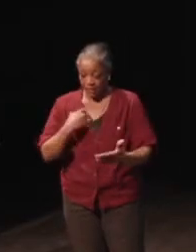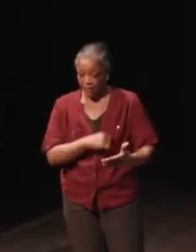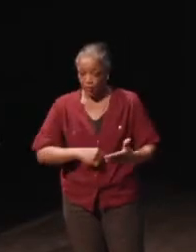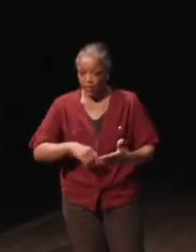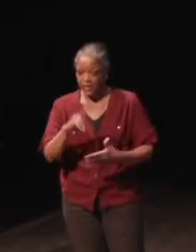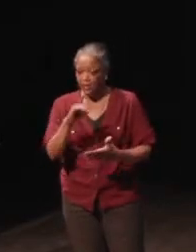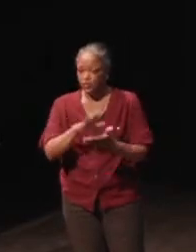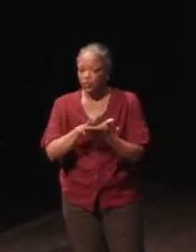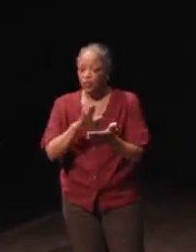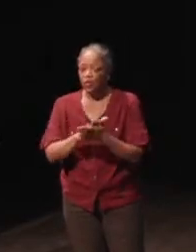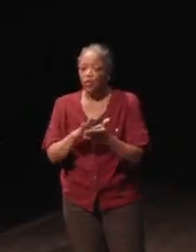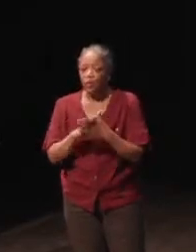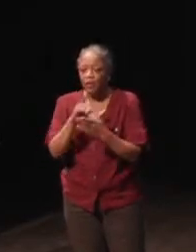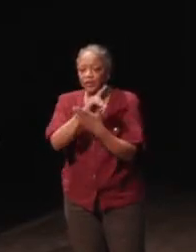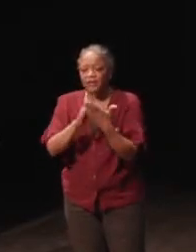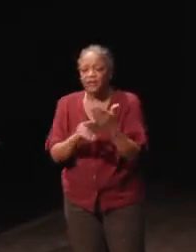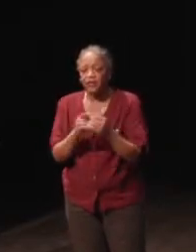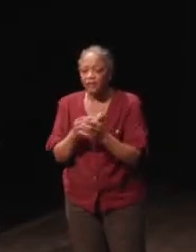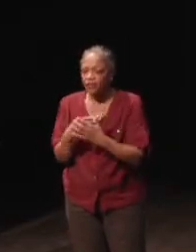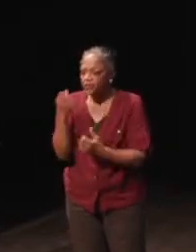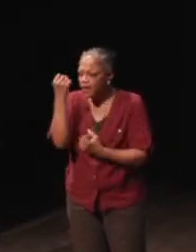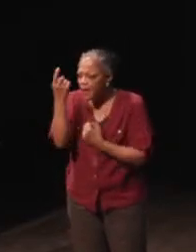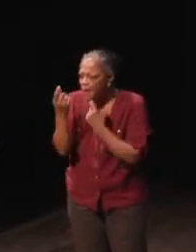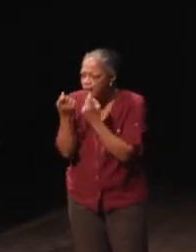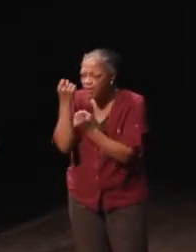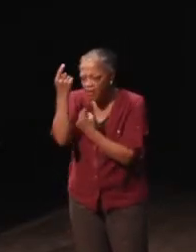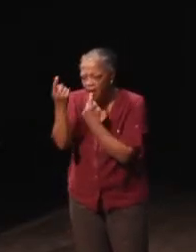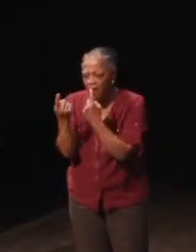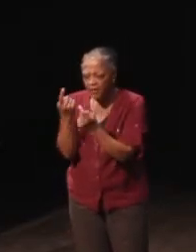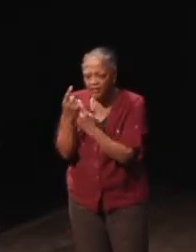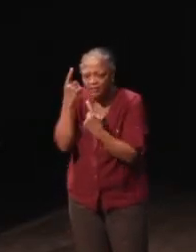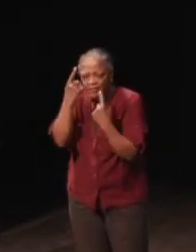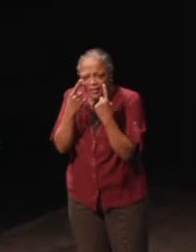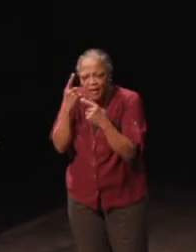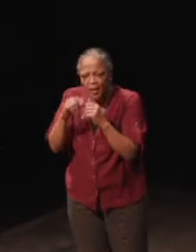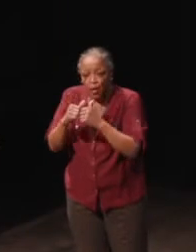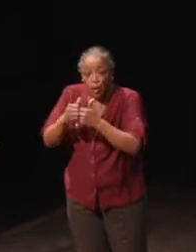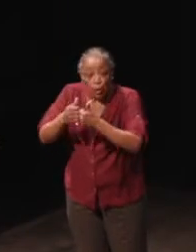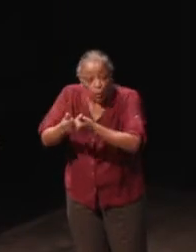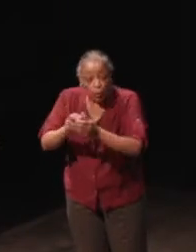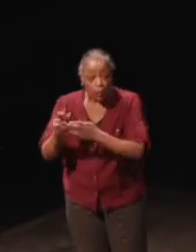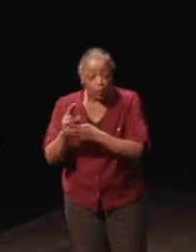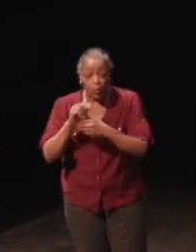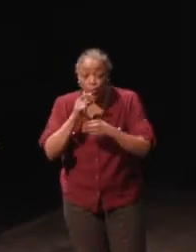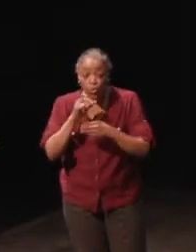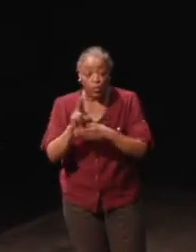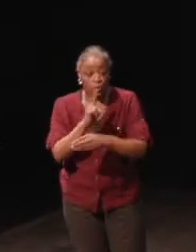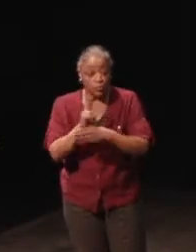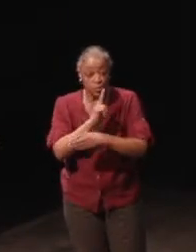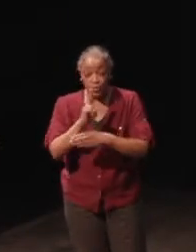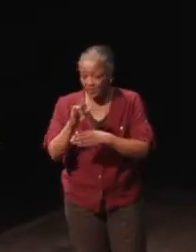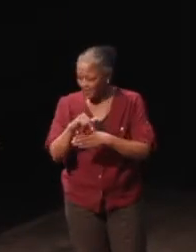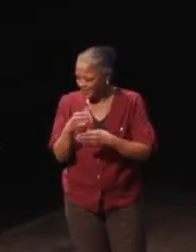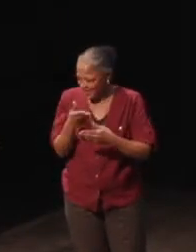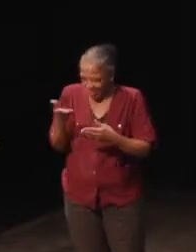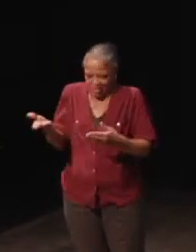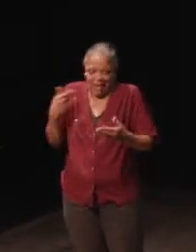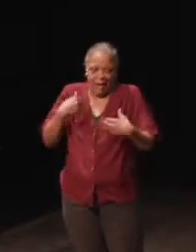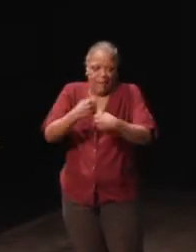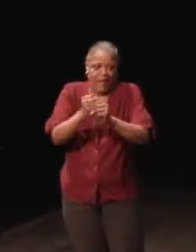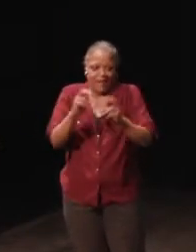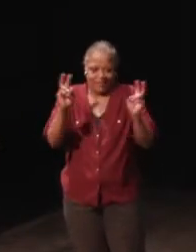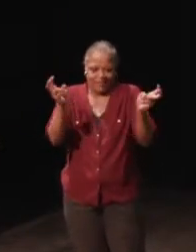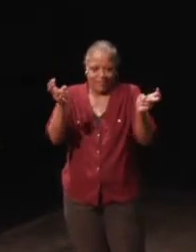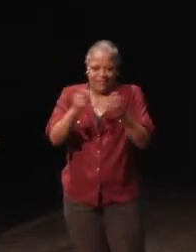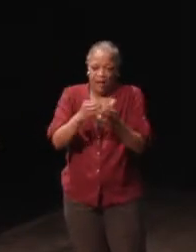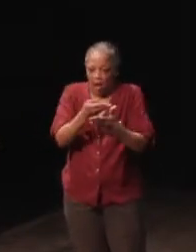first empathize with and think about who's going to be using this thing that I'm making, whether